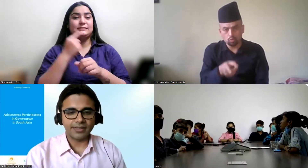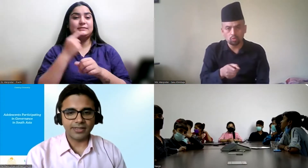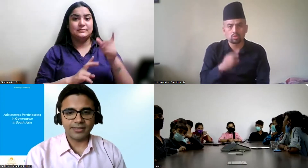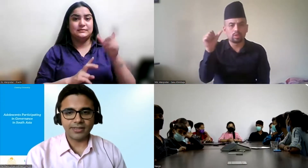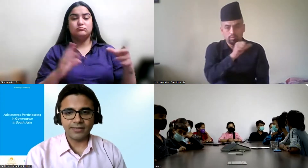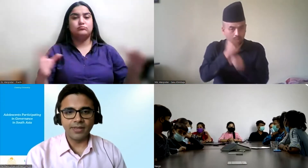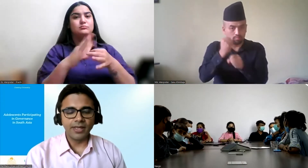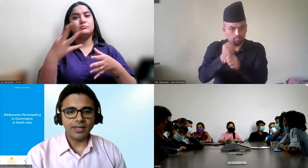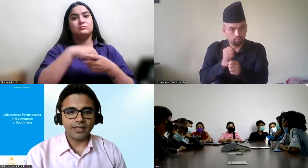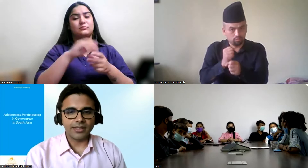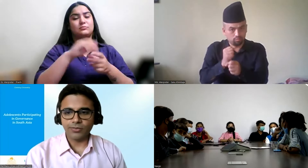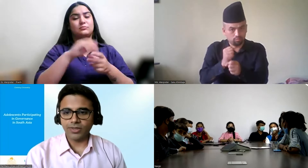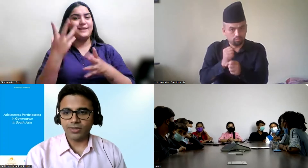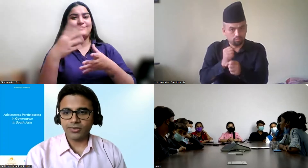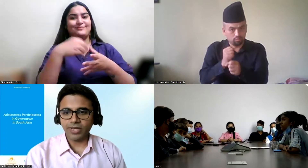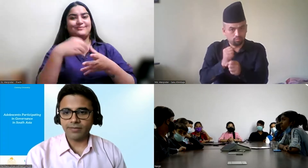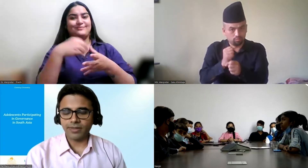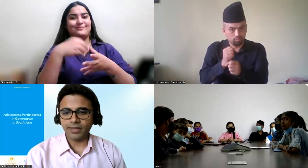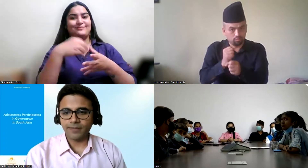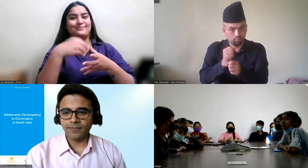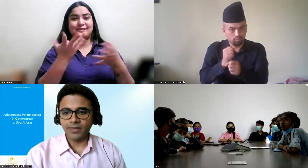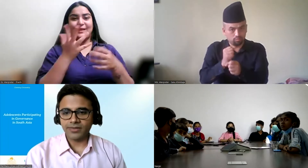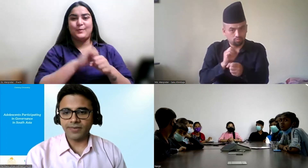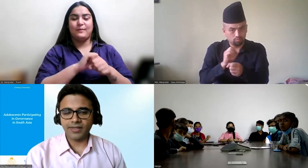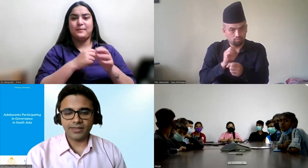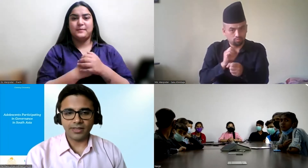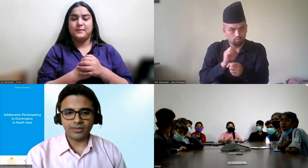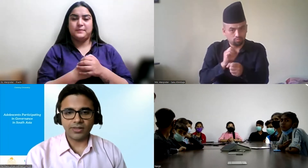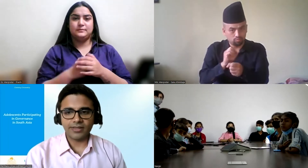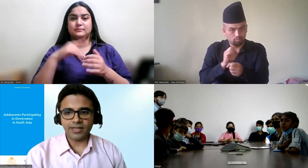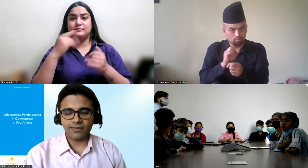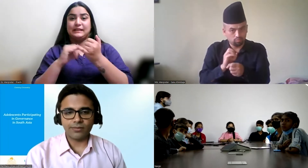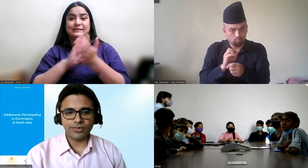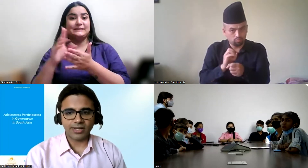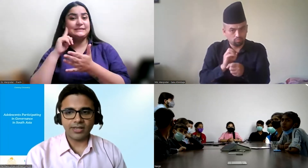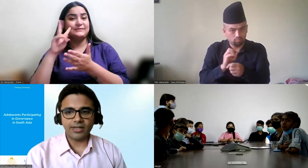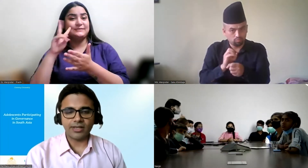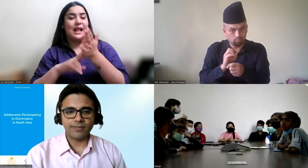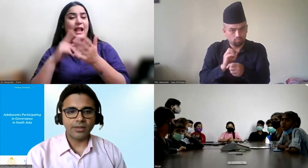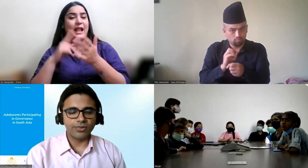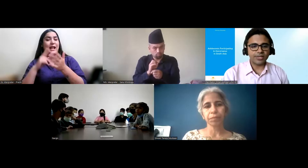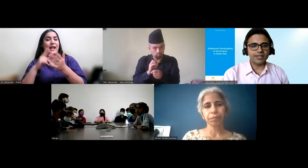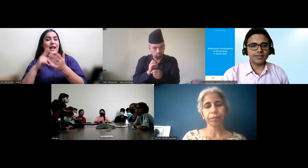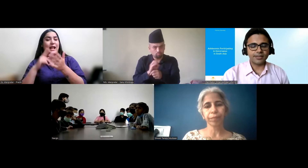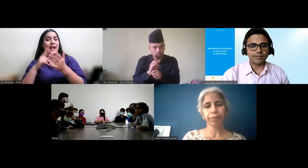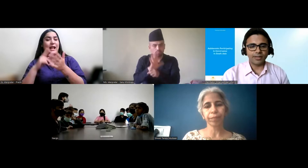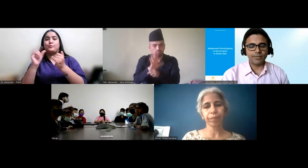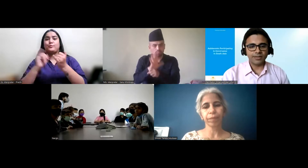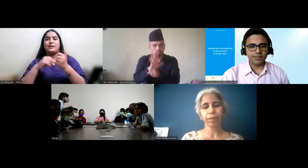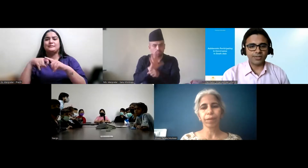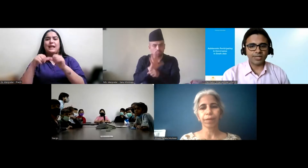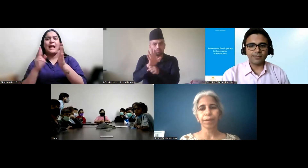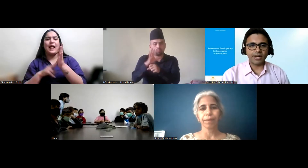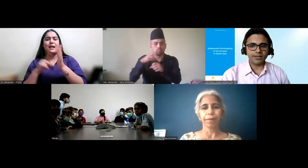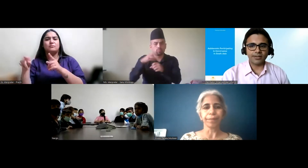participates in the initiative. And we also have Shivani Taneja from Muskan. Muskan is a